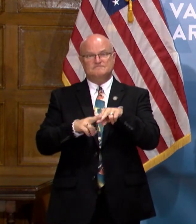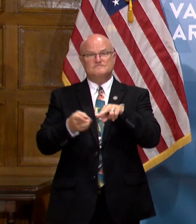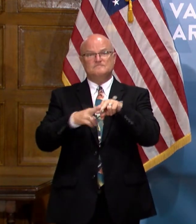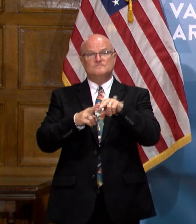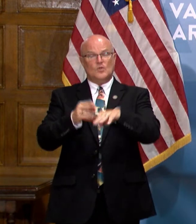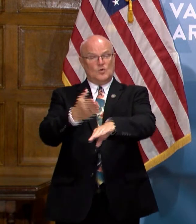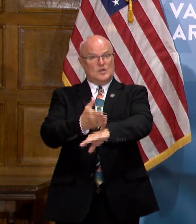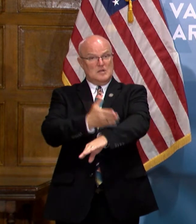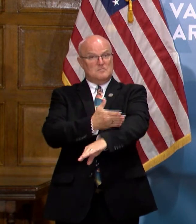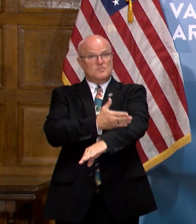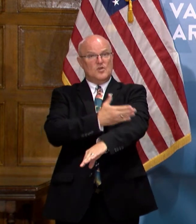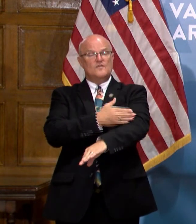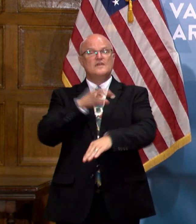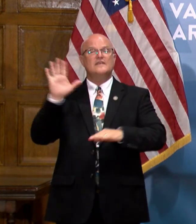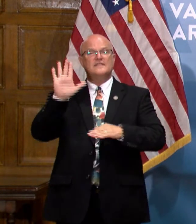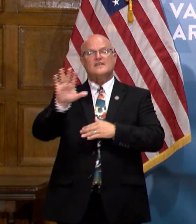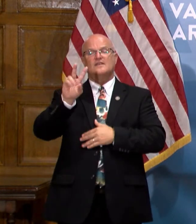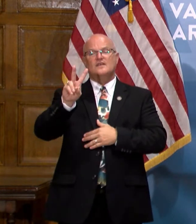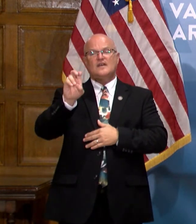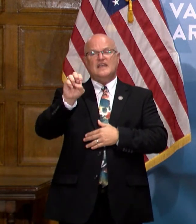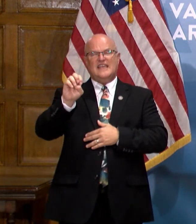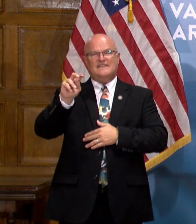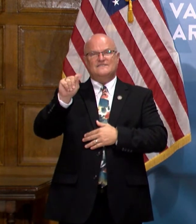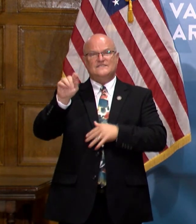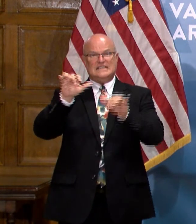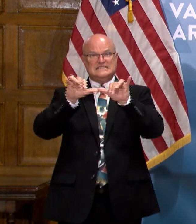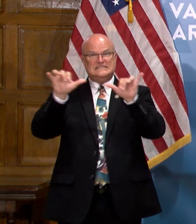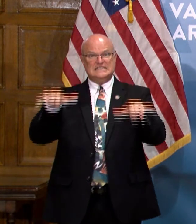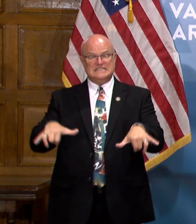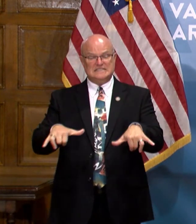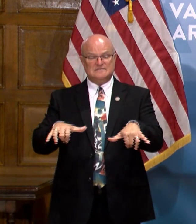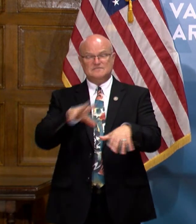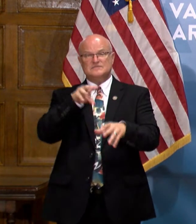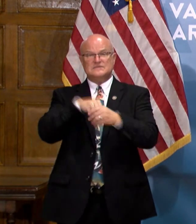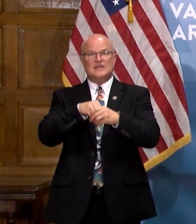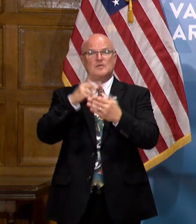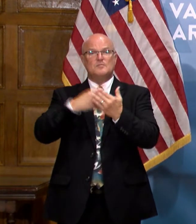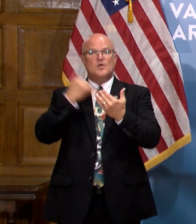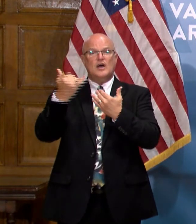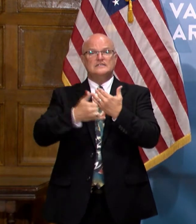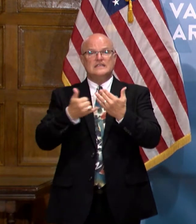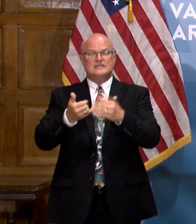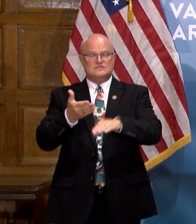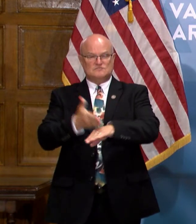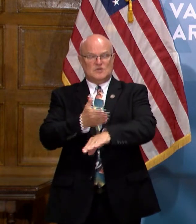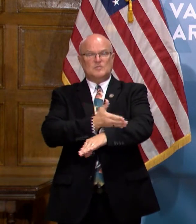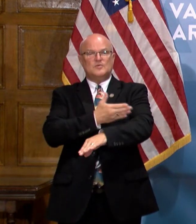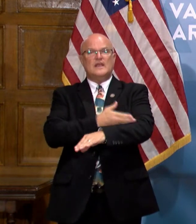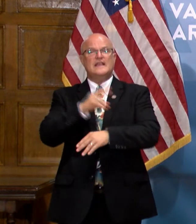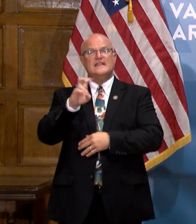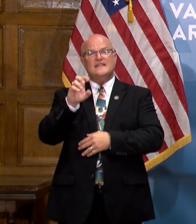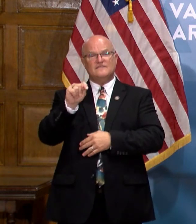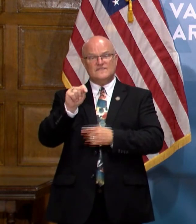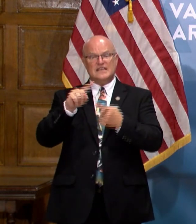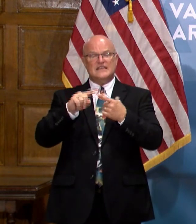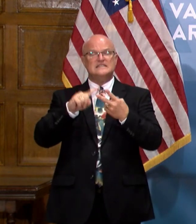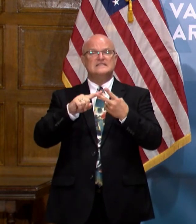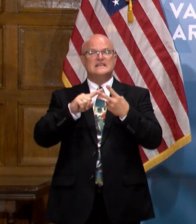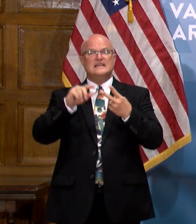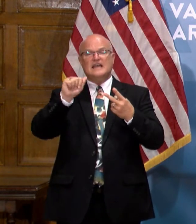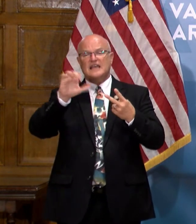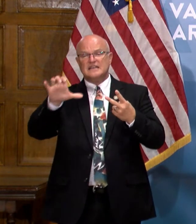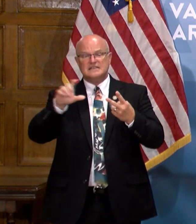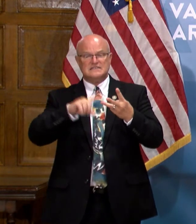or improving their ventilation. They are engaged in projects to upgrade their heating, ventilation, and air conditioning